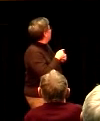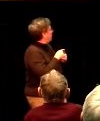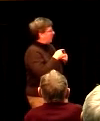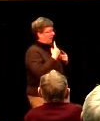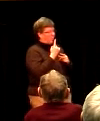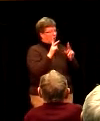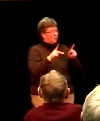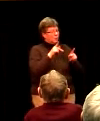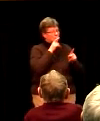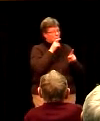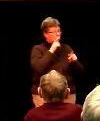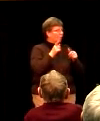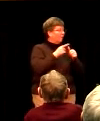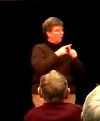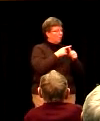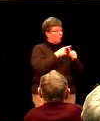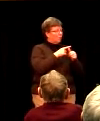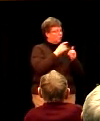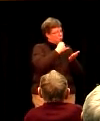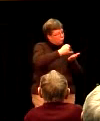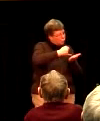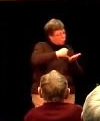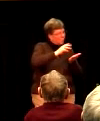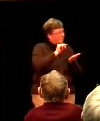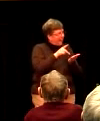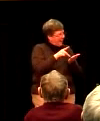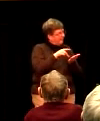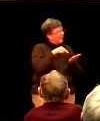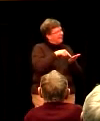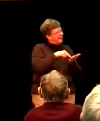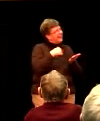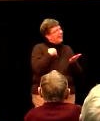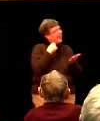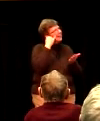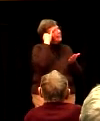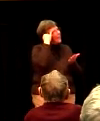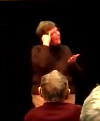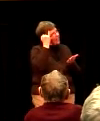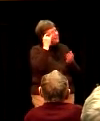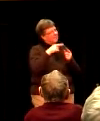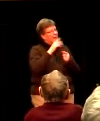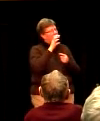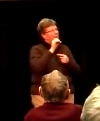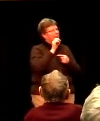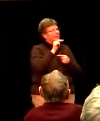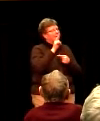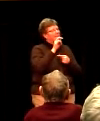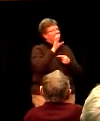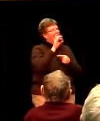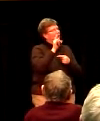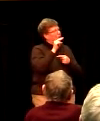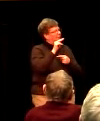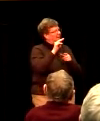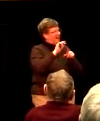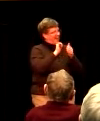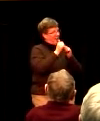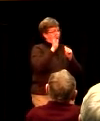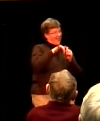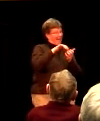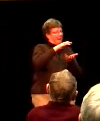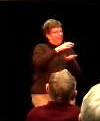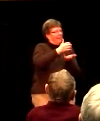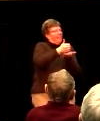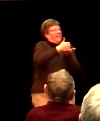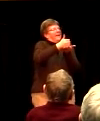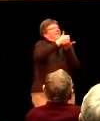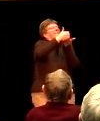having people telegraph in information. He had a theory about convection and how that lifted clouds. In the